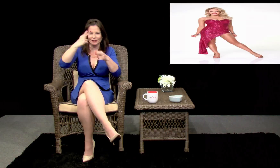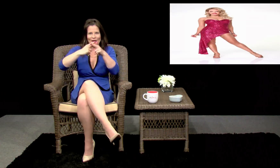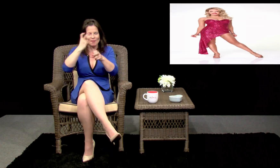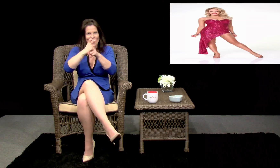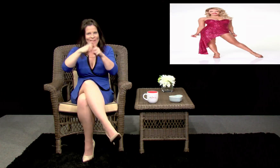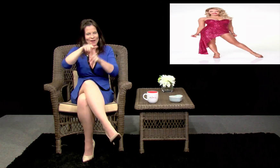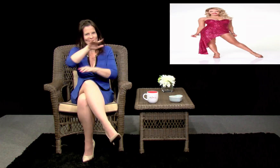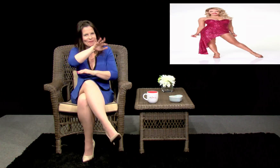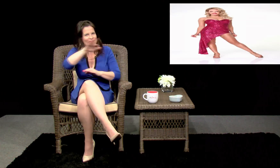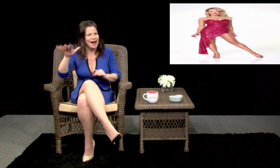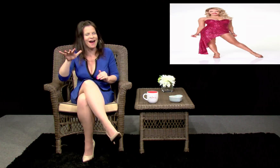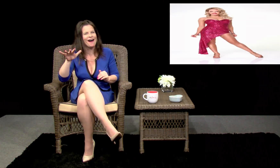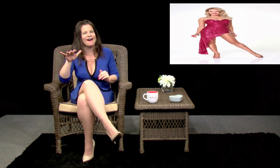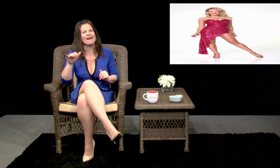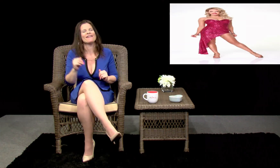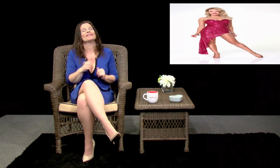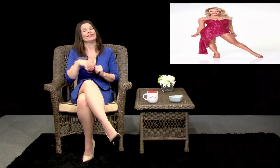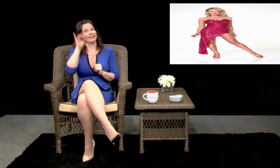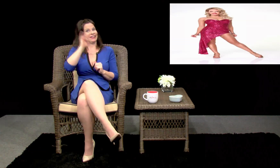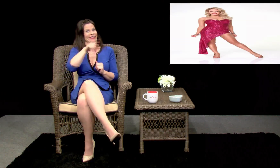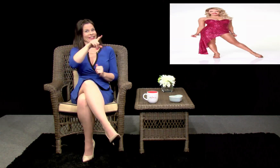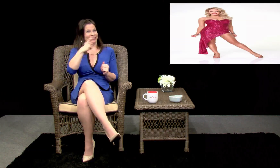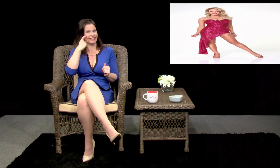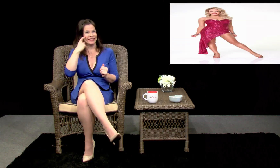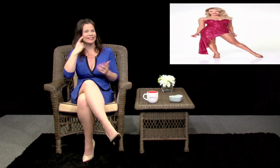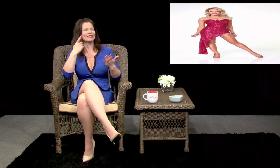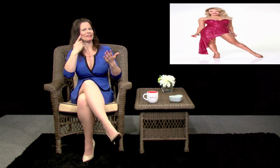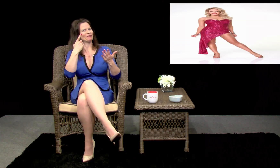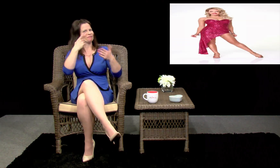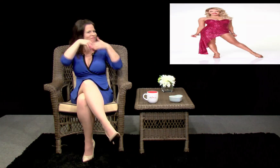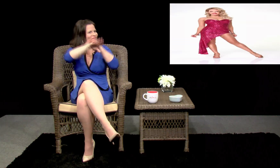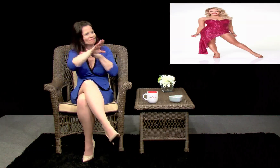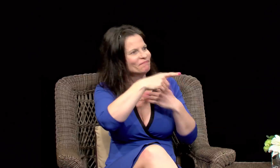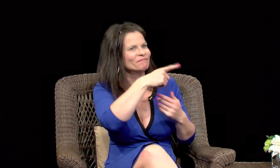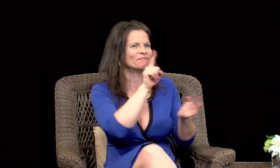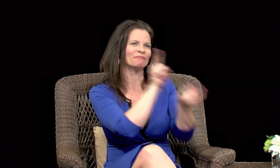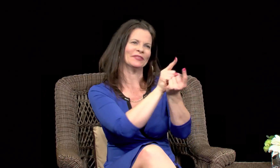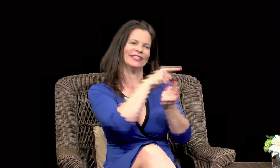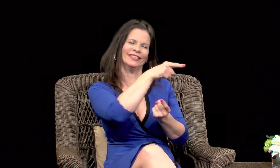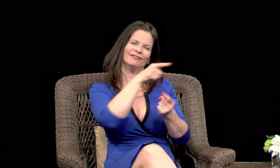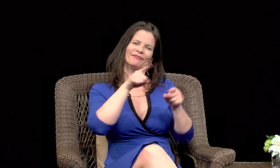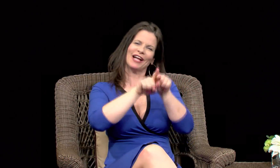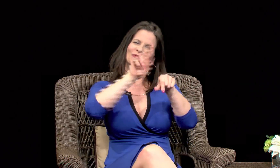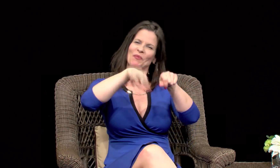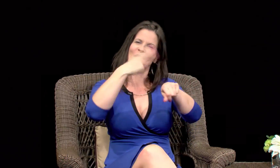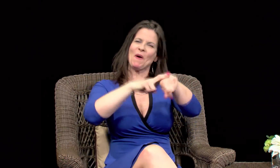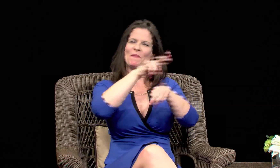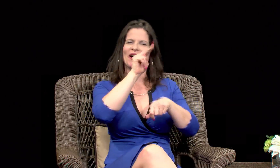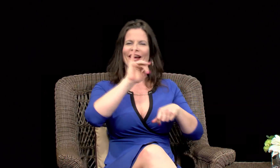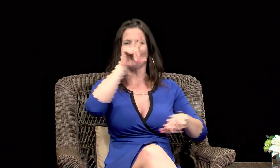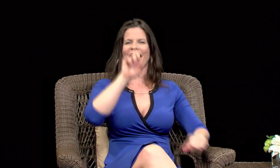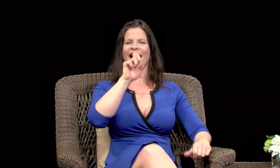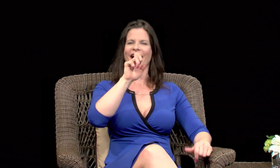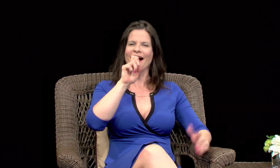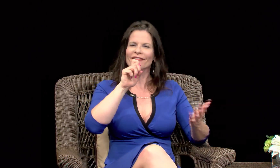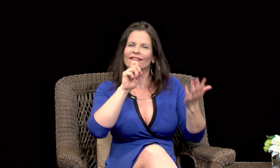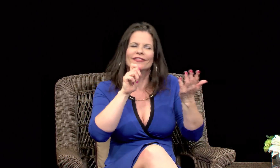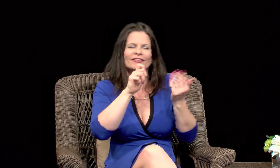Murgatroyed, and her name is hard to spell in sign language, but she had gone in and